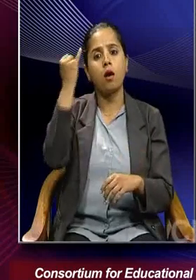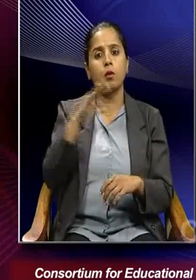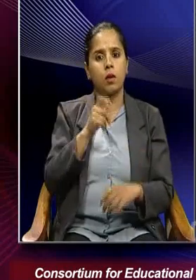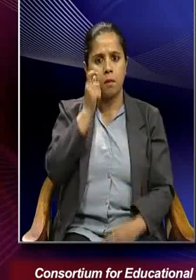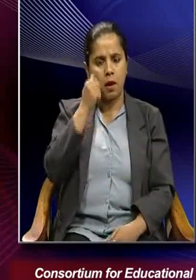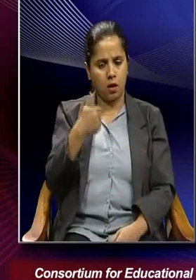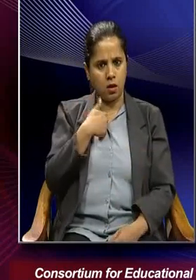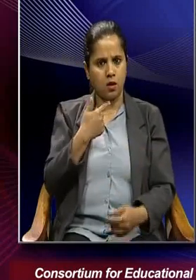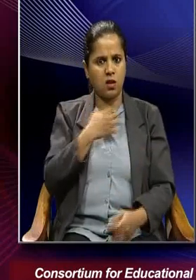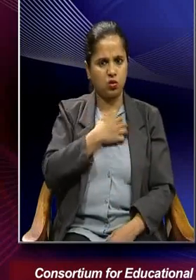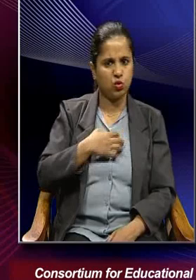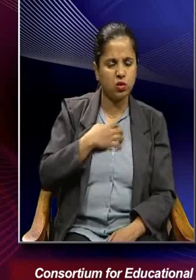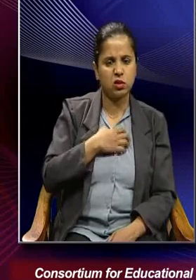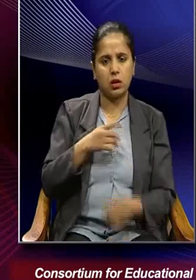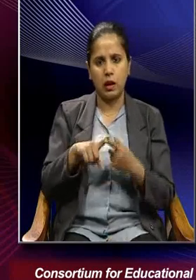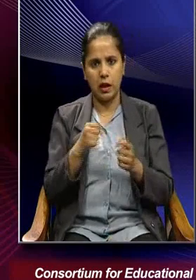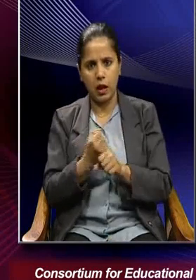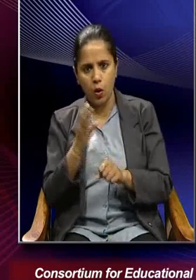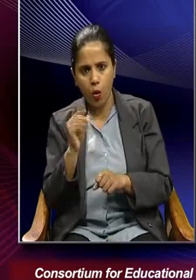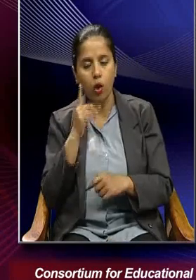ego and jealousy is also being portrayed.